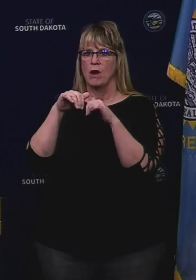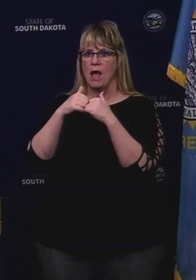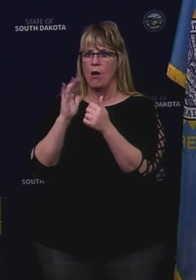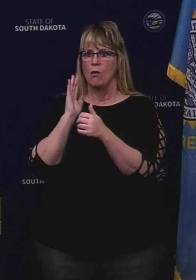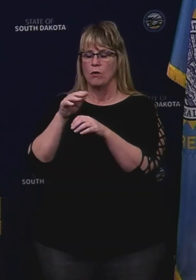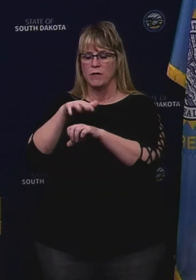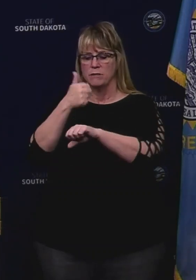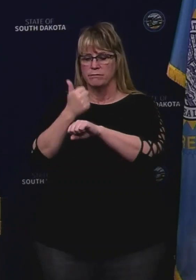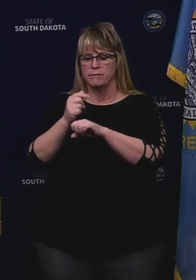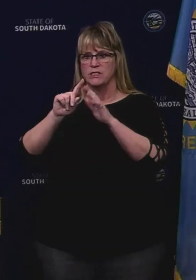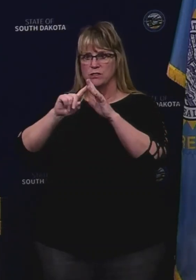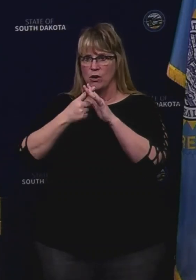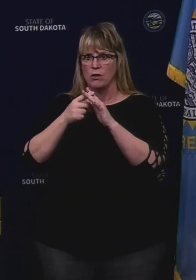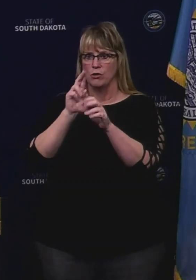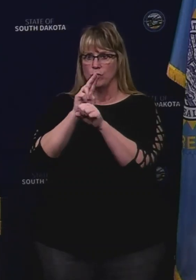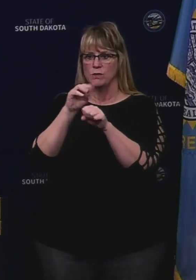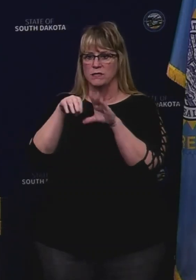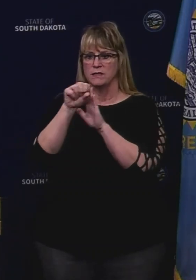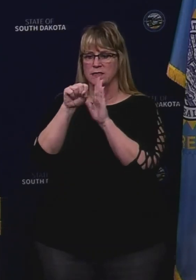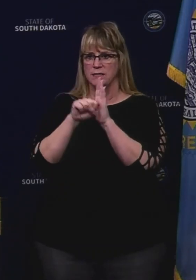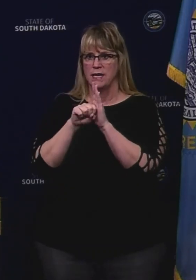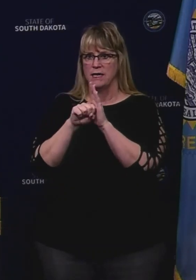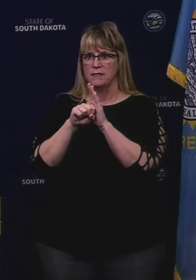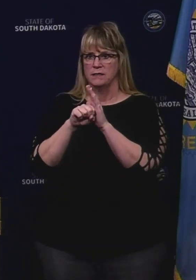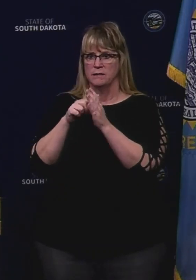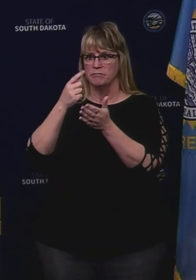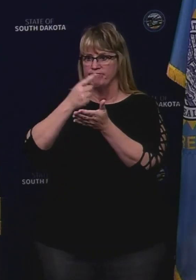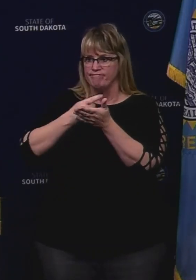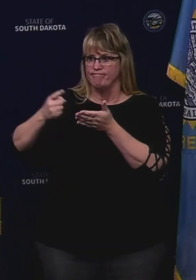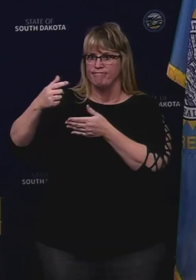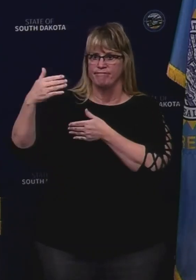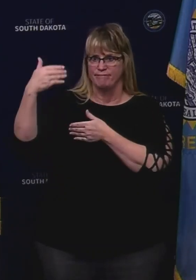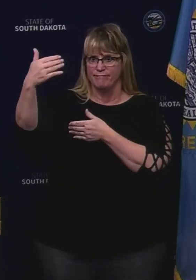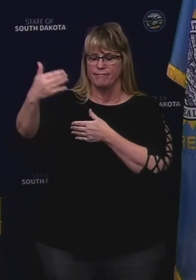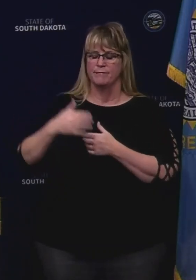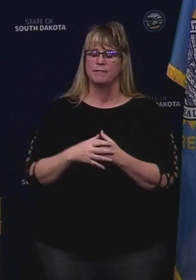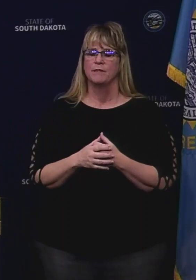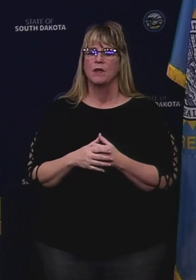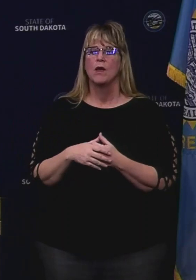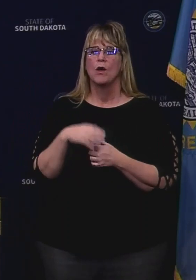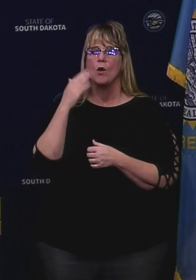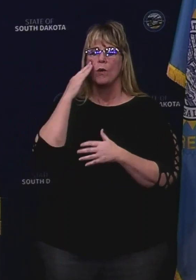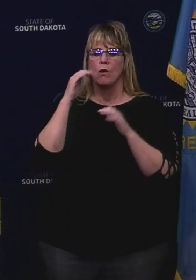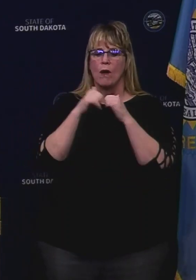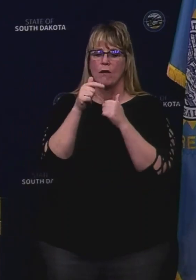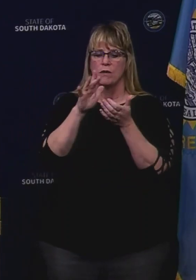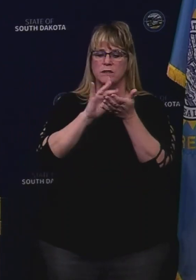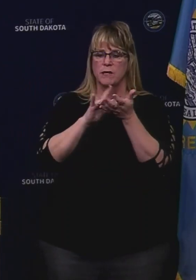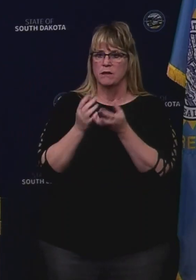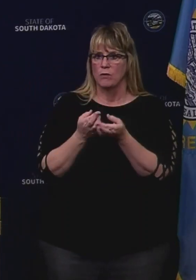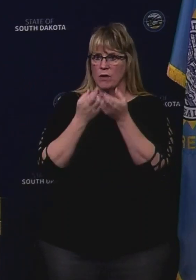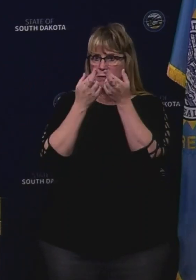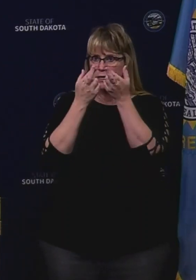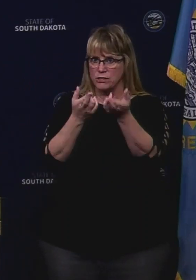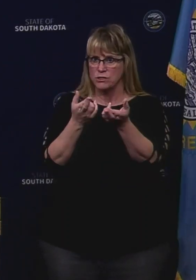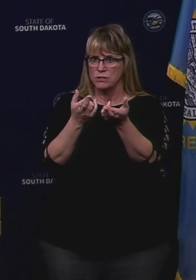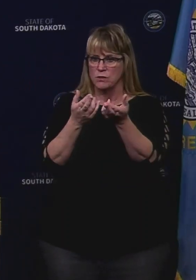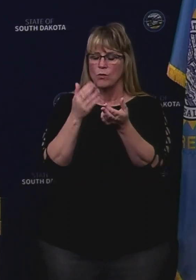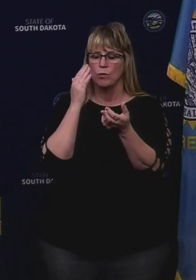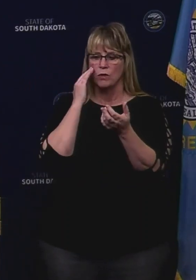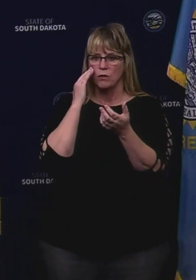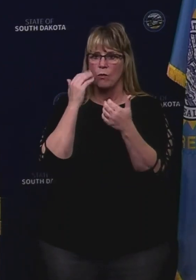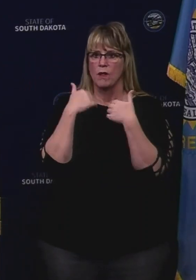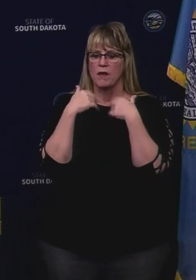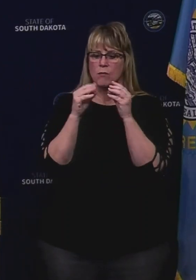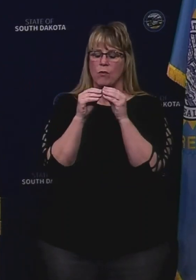be implemented in our state in the coming days. We know that how those medical recommendations come forward, we'll